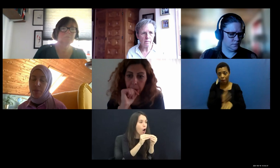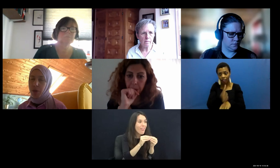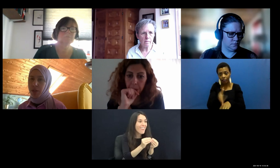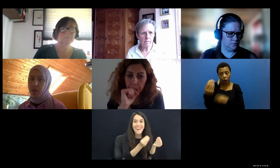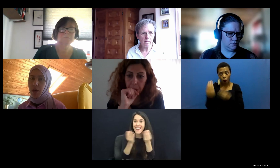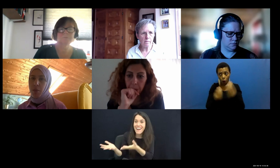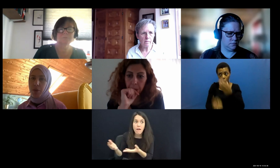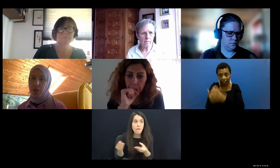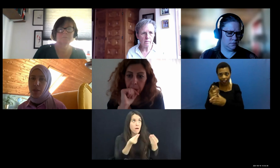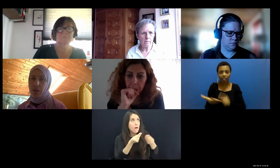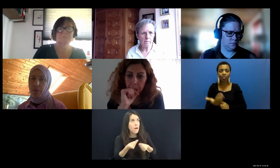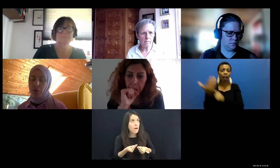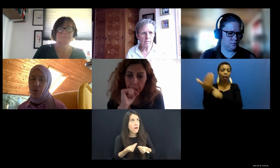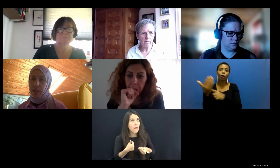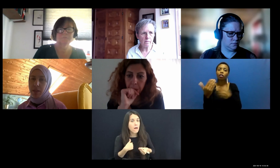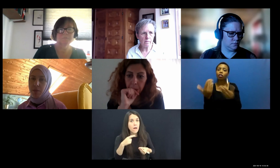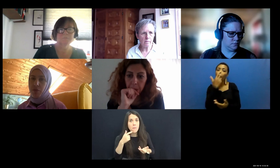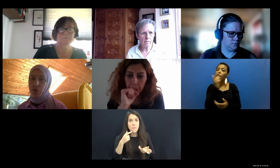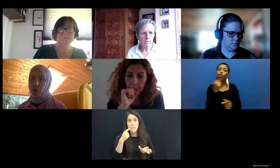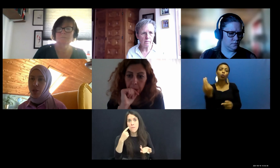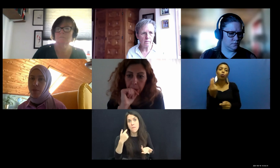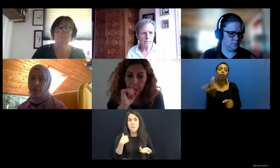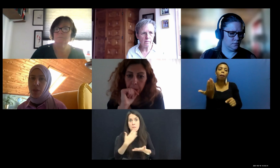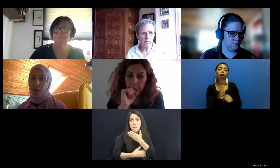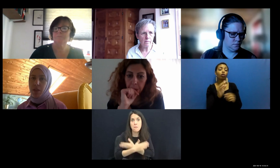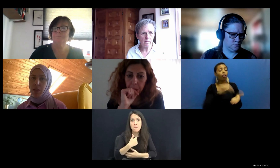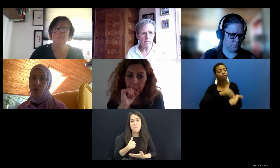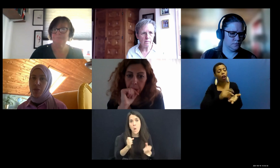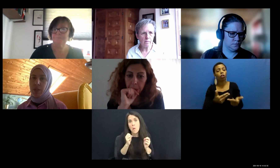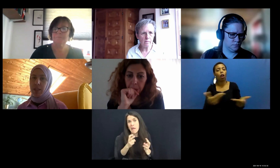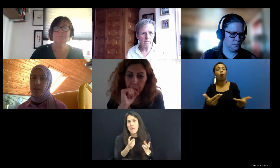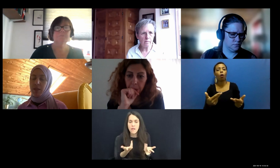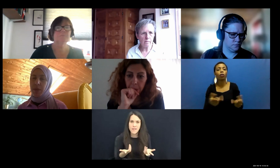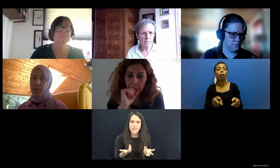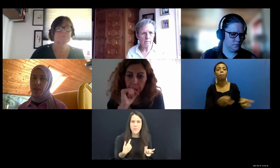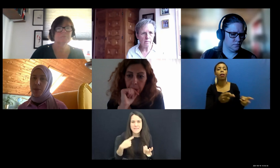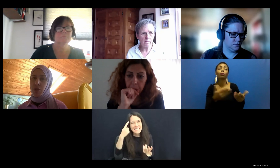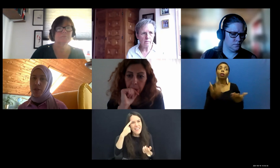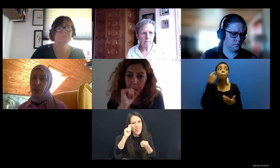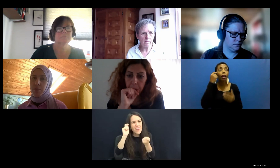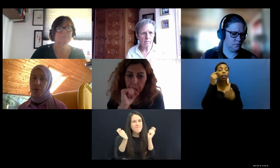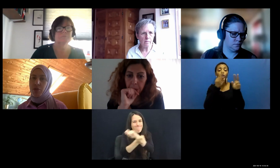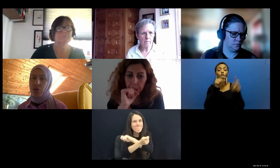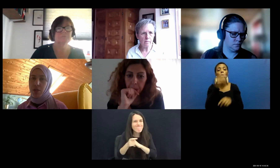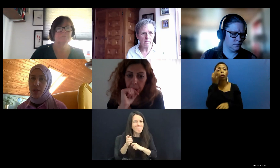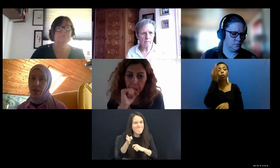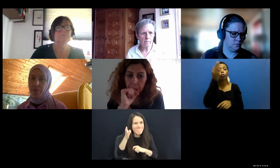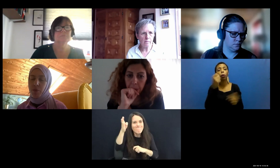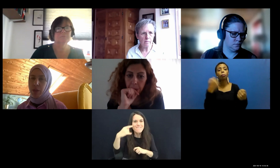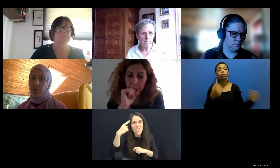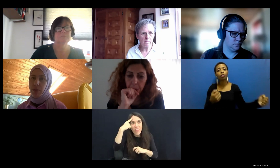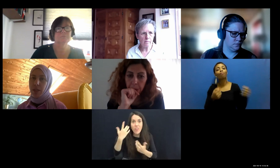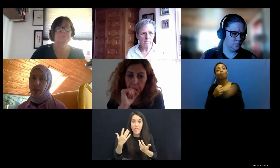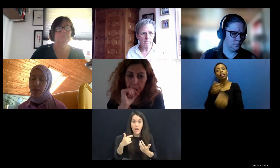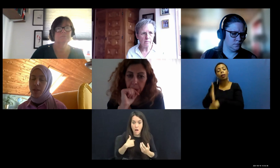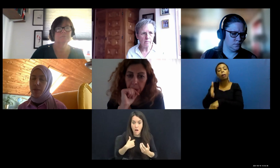very important point to look at in the future. So we need this participatory approach